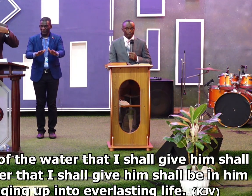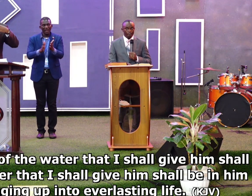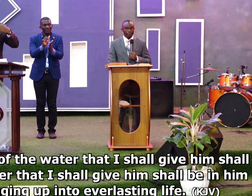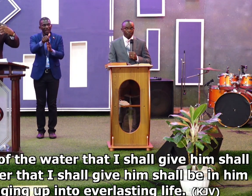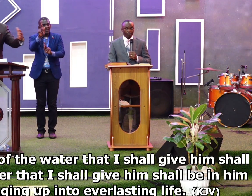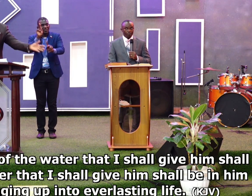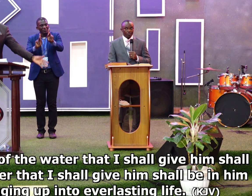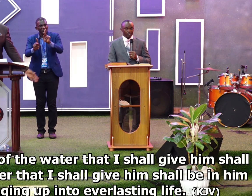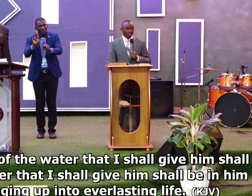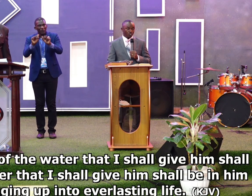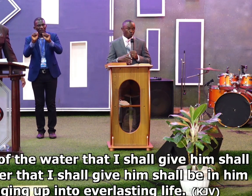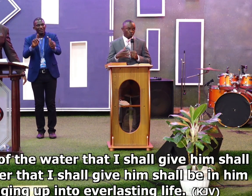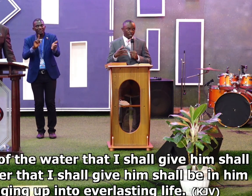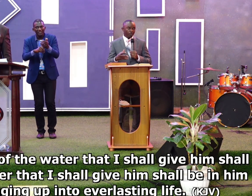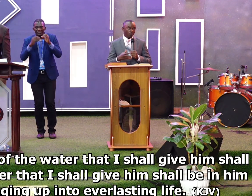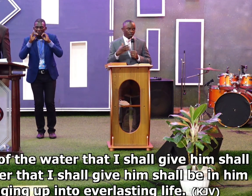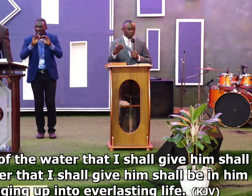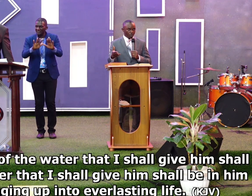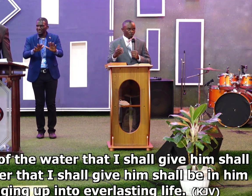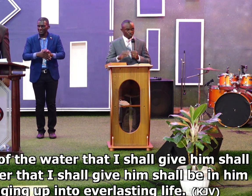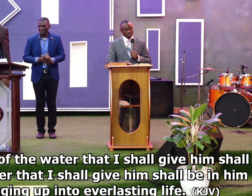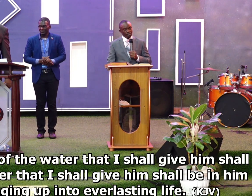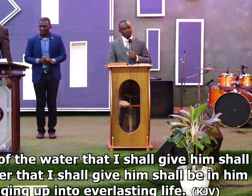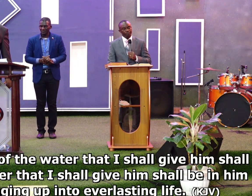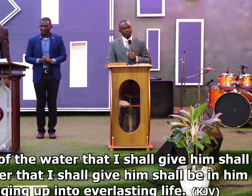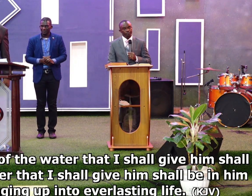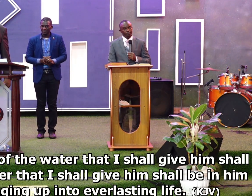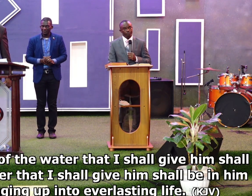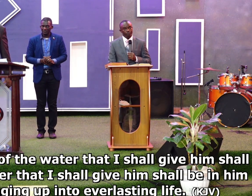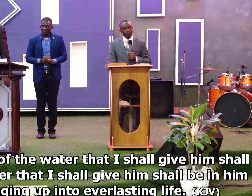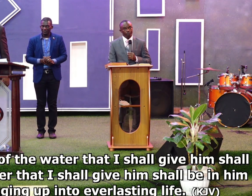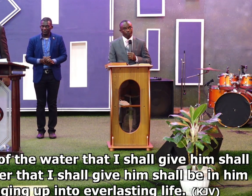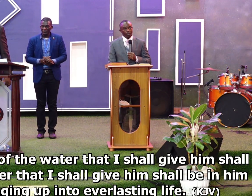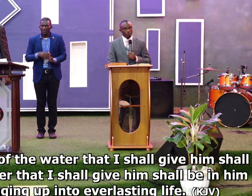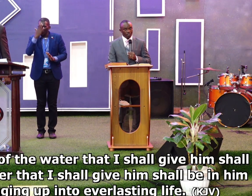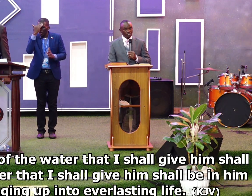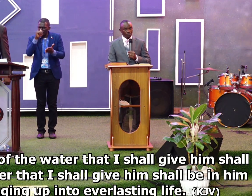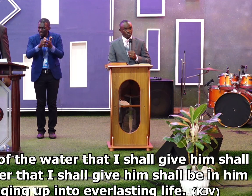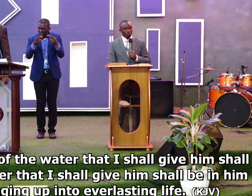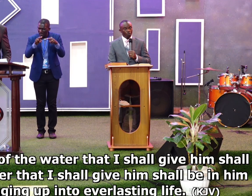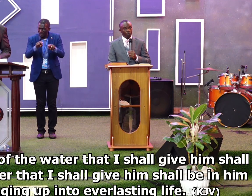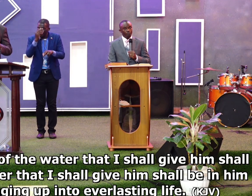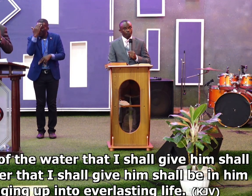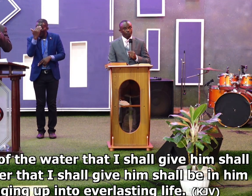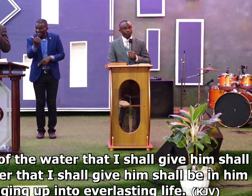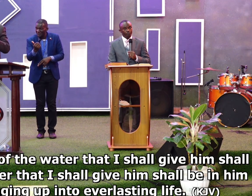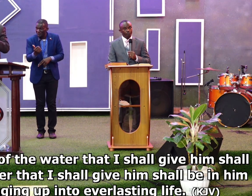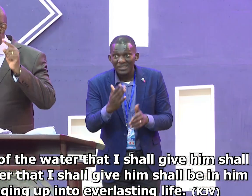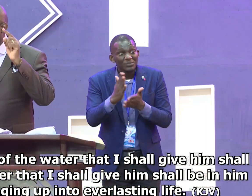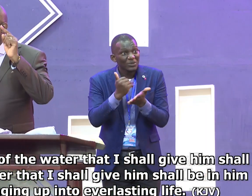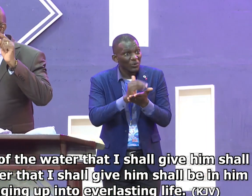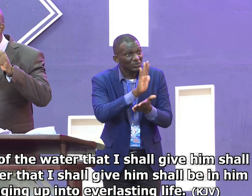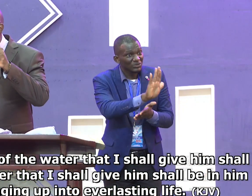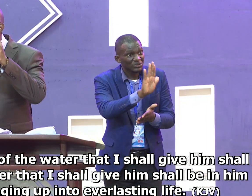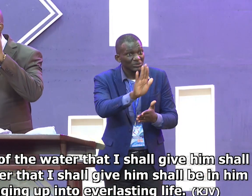people can be blessed. And why is that happening? Because your inner